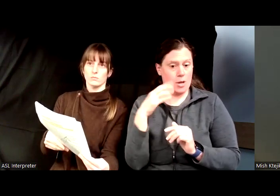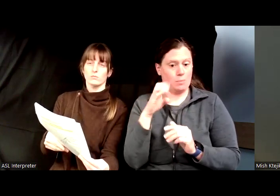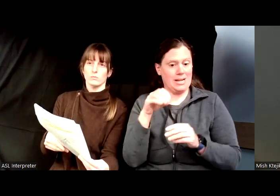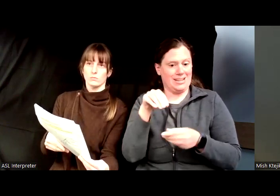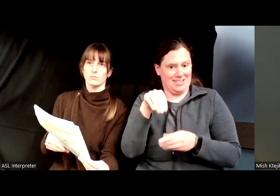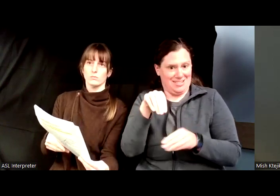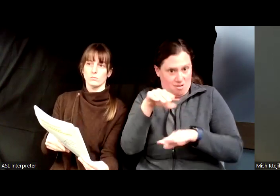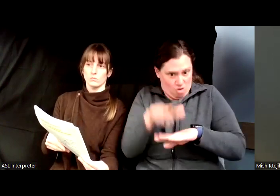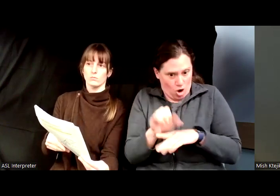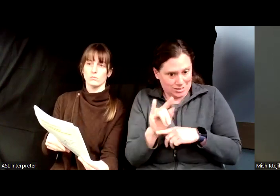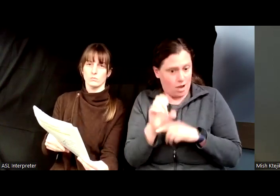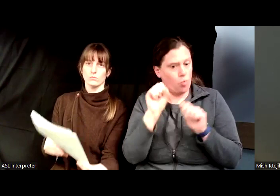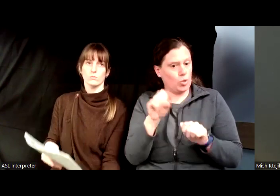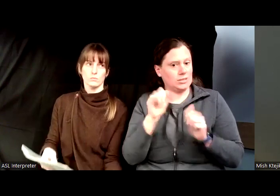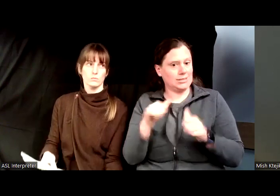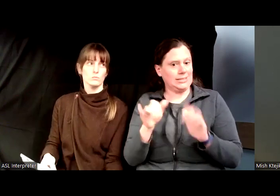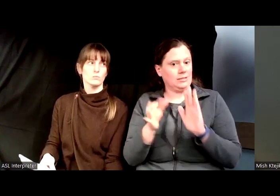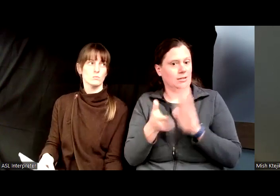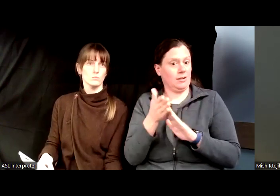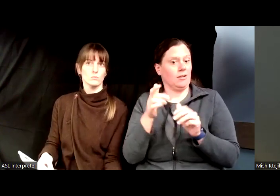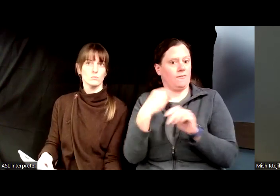So do you expect the chair or the vice